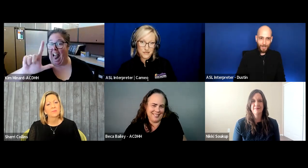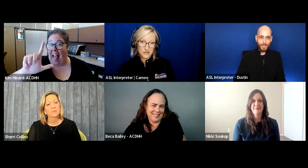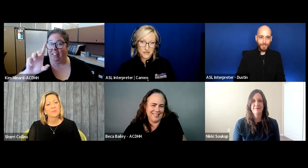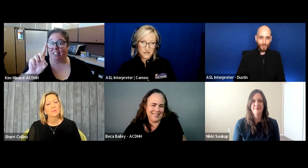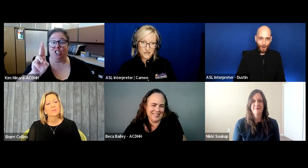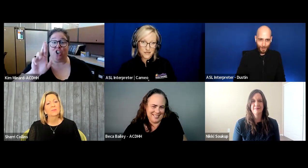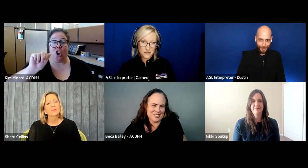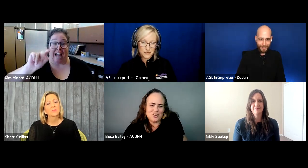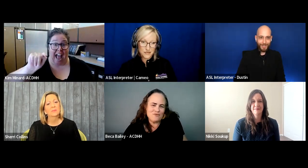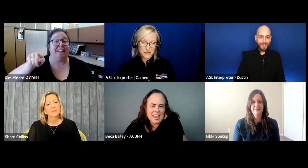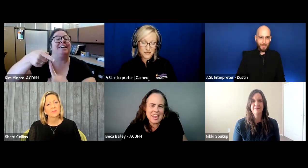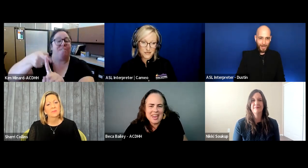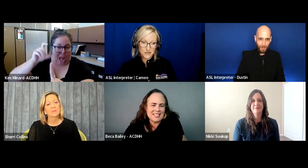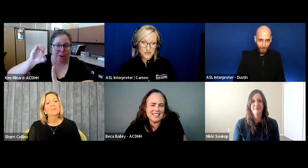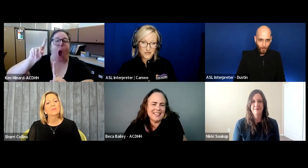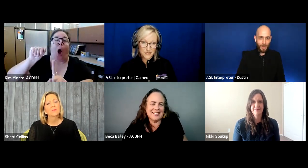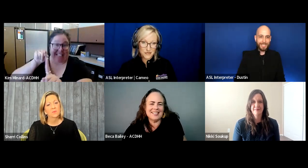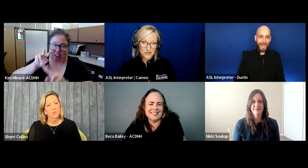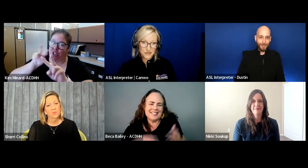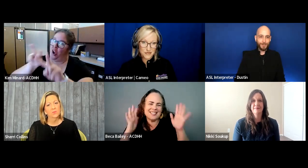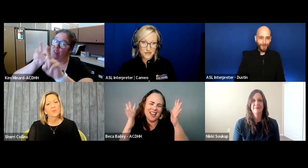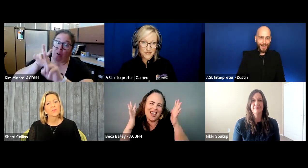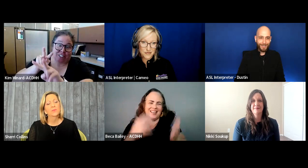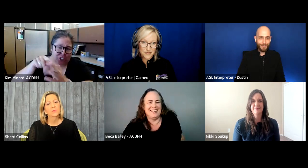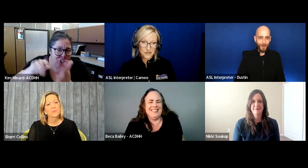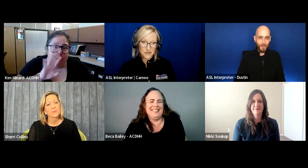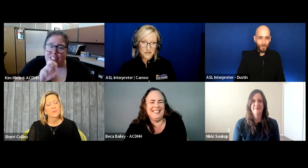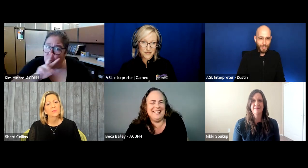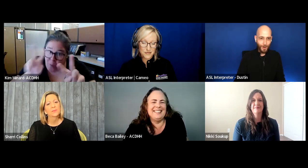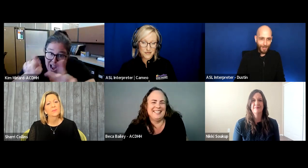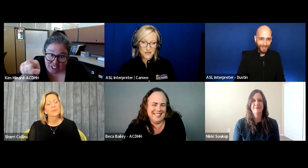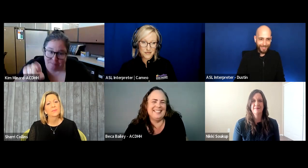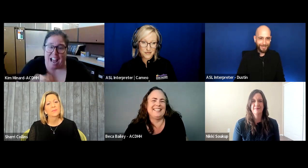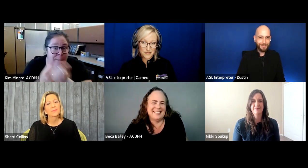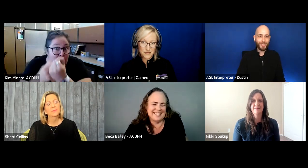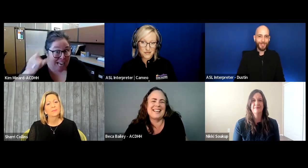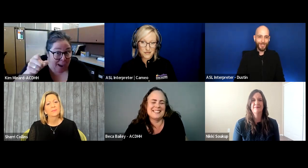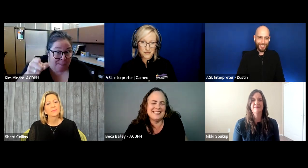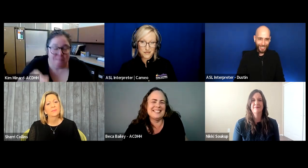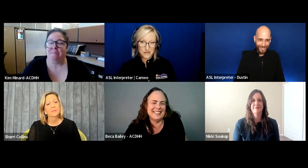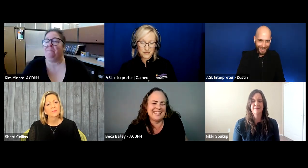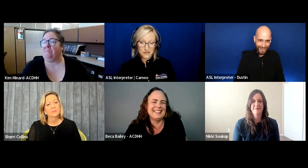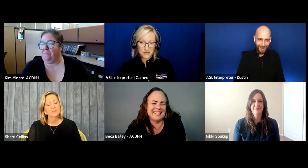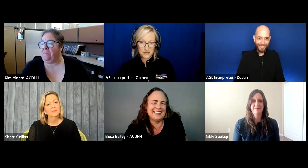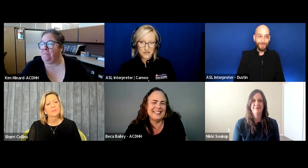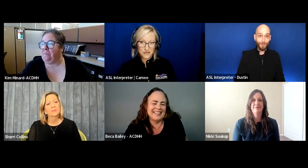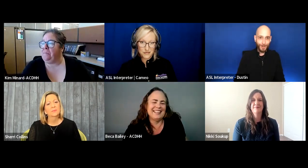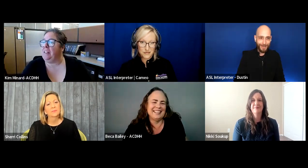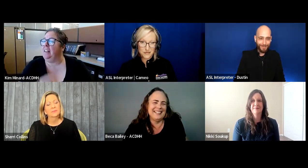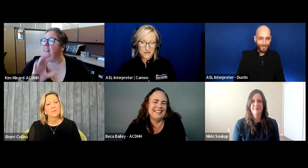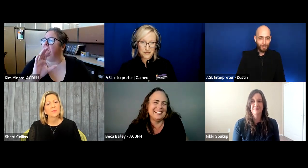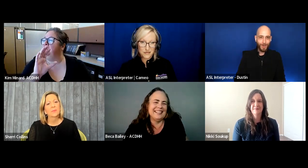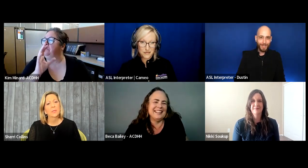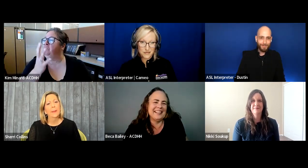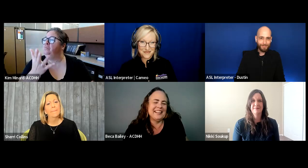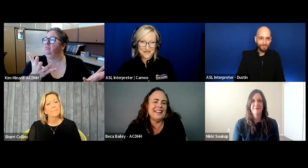We have Dancing with the Stars coming up with Daniel Durant from the movie Coda. Be sure to check that out and vote